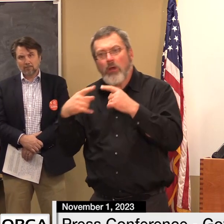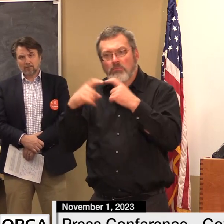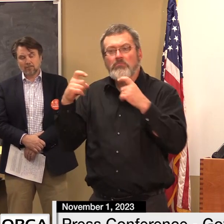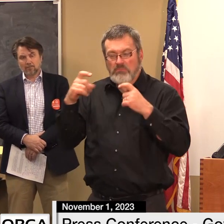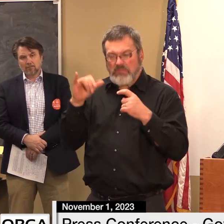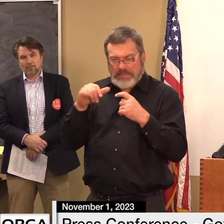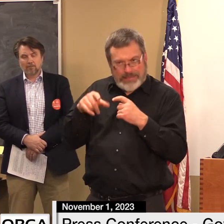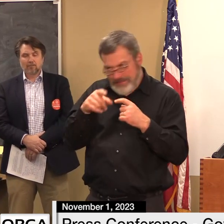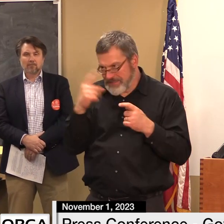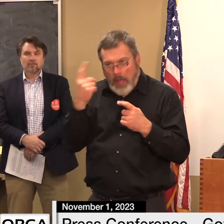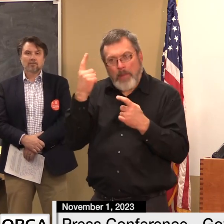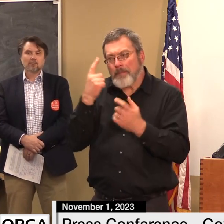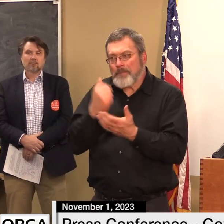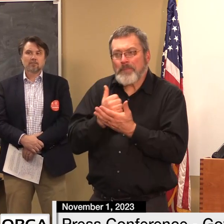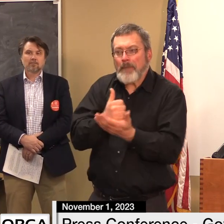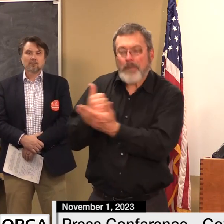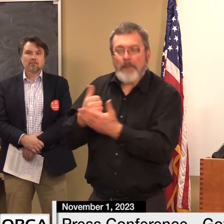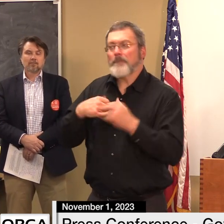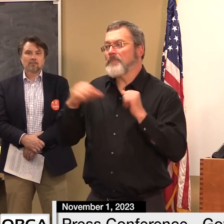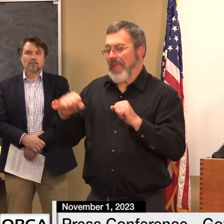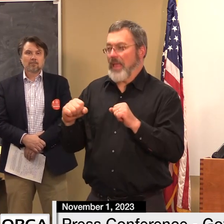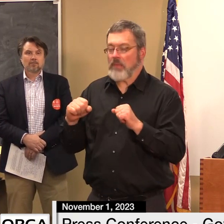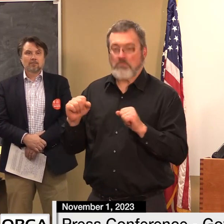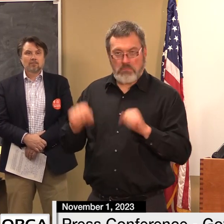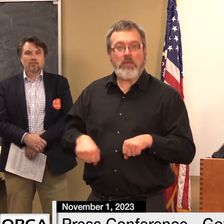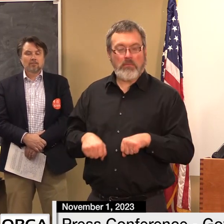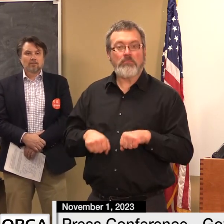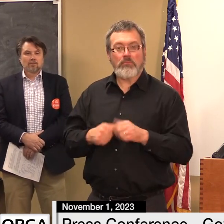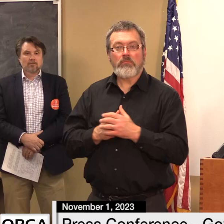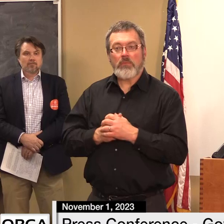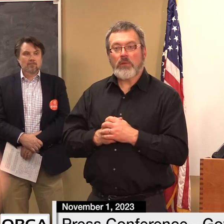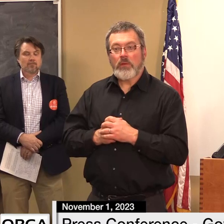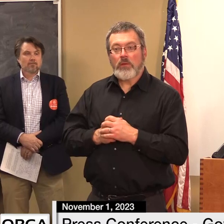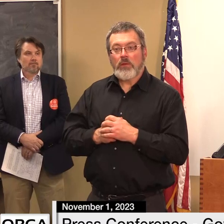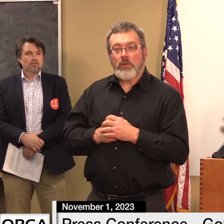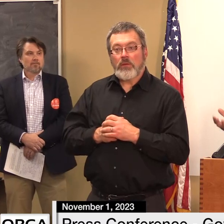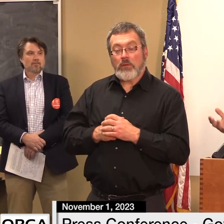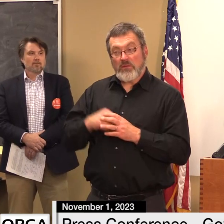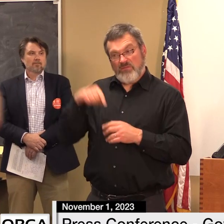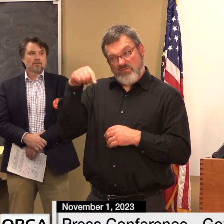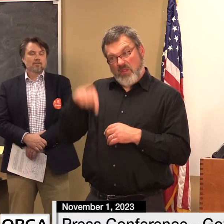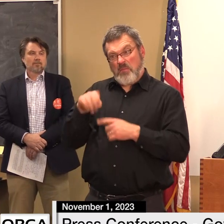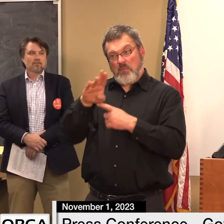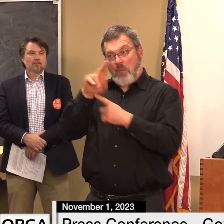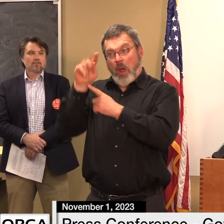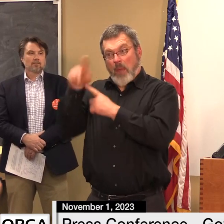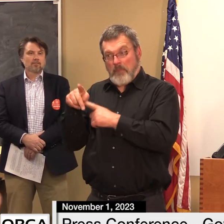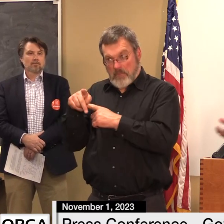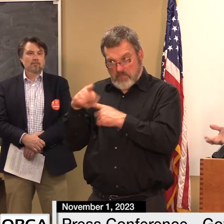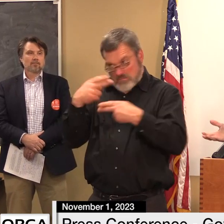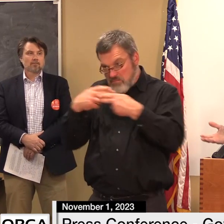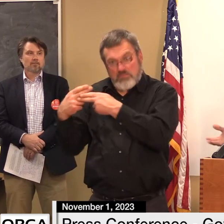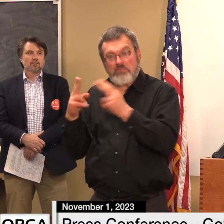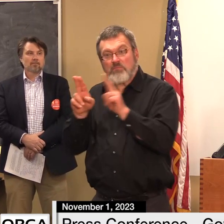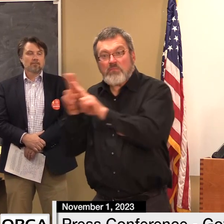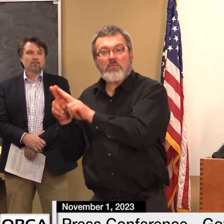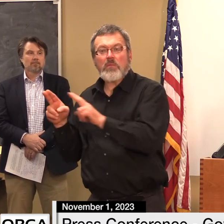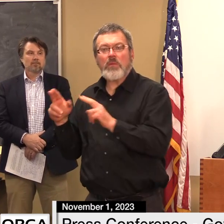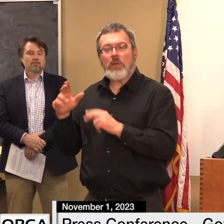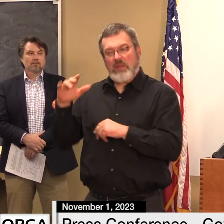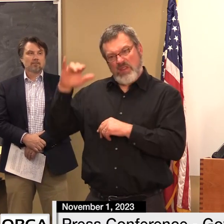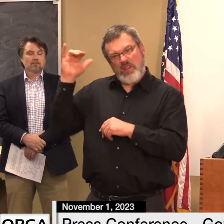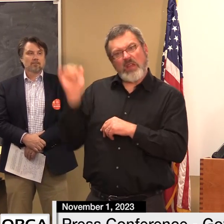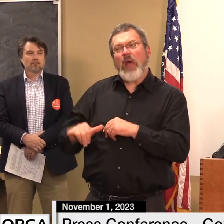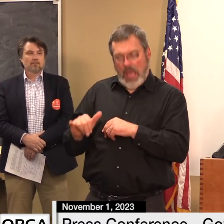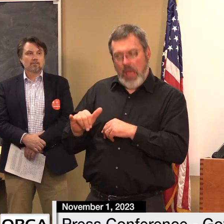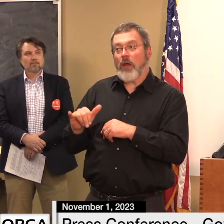additional resources there. As I mentioned, the Button Up campaign is a campaign for a reason. It's a way to help